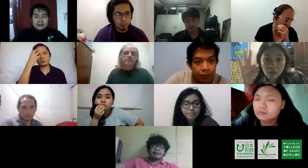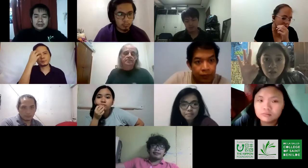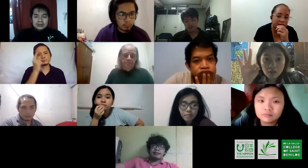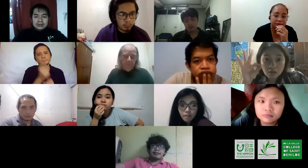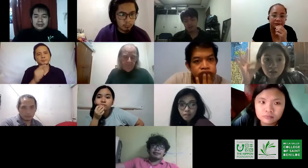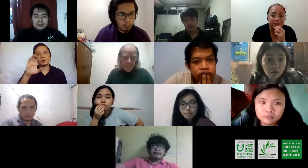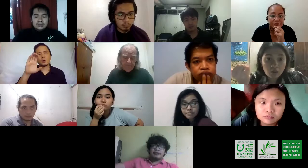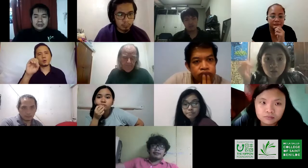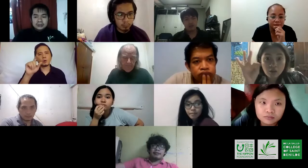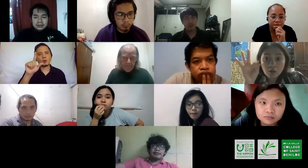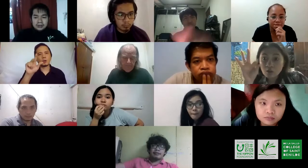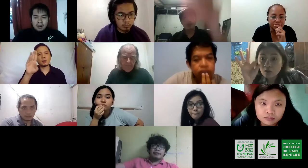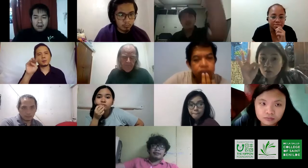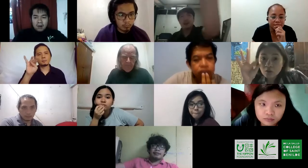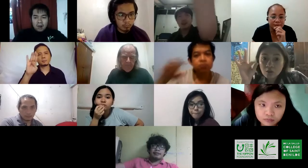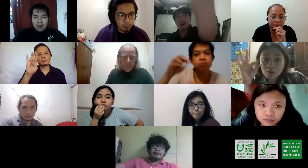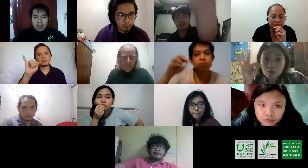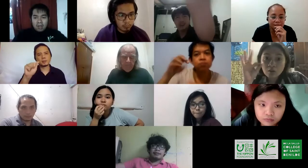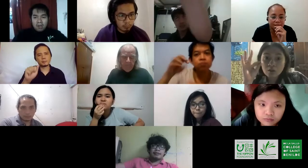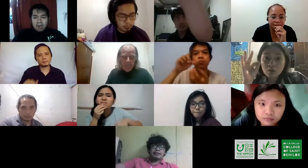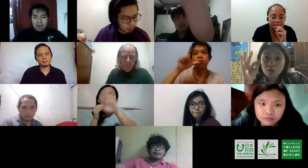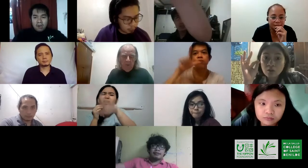correct.